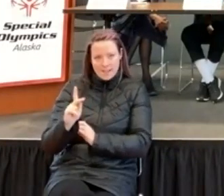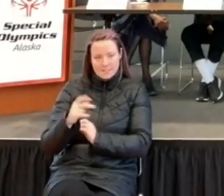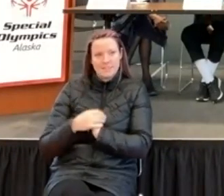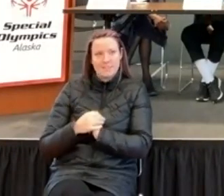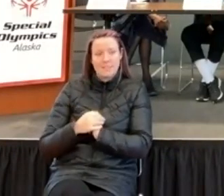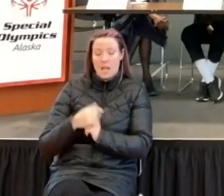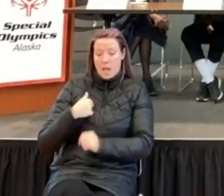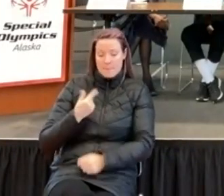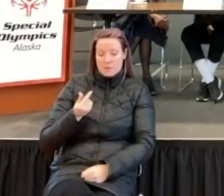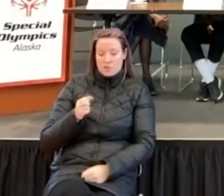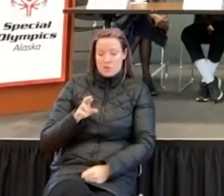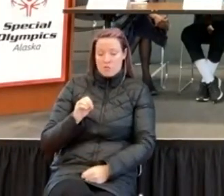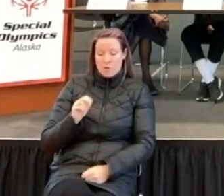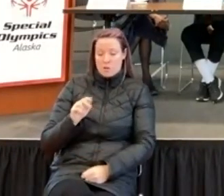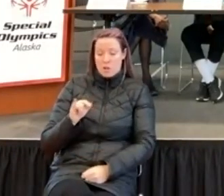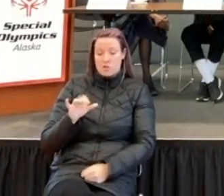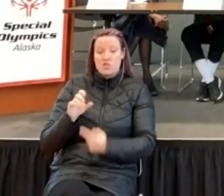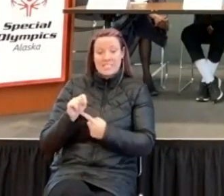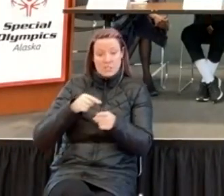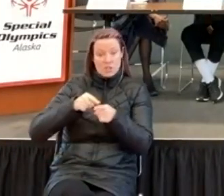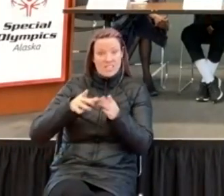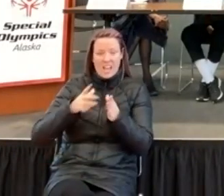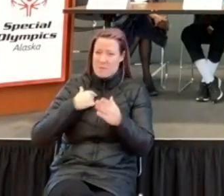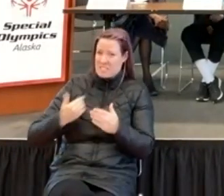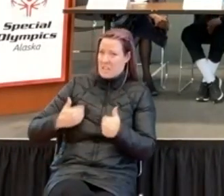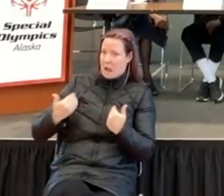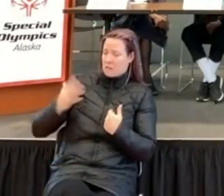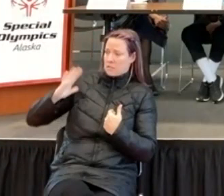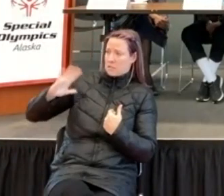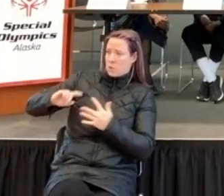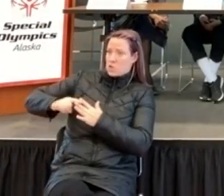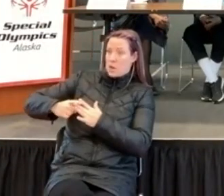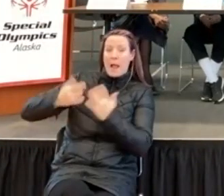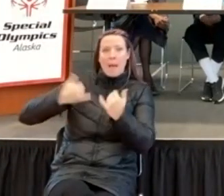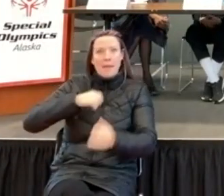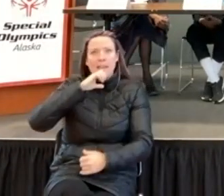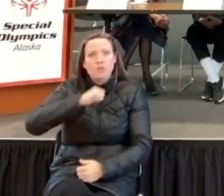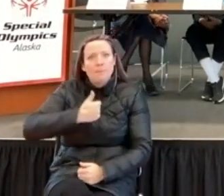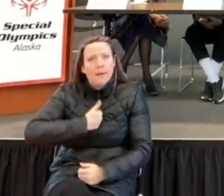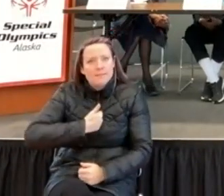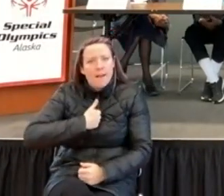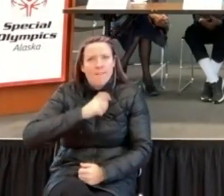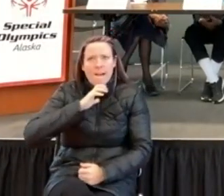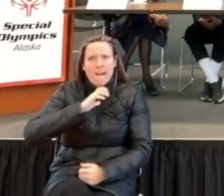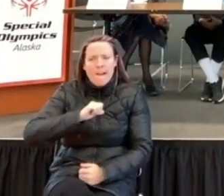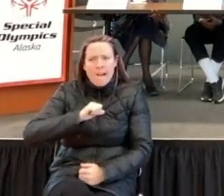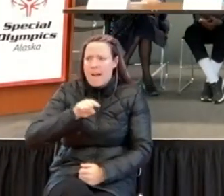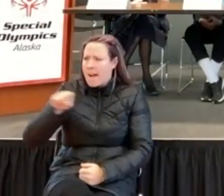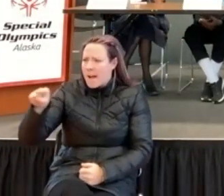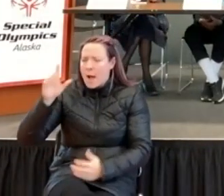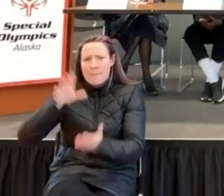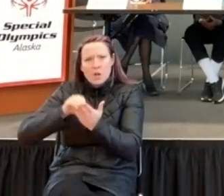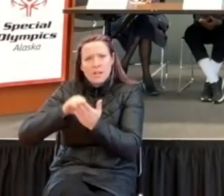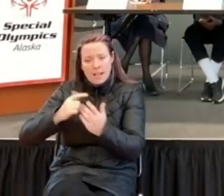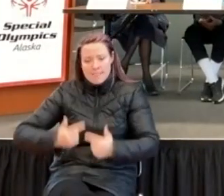a gerontologist and starting off in the field very young, now that I'm aging myself, I am incorporating life